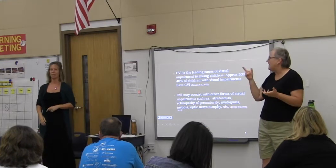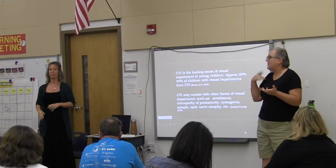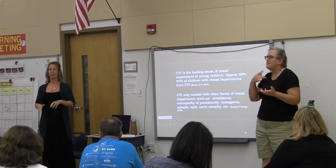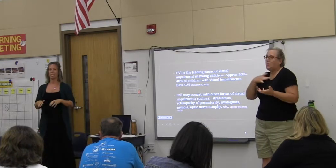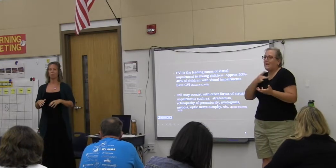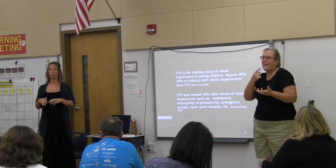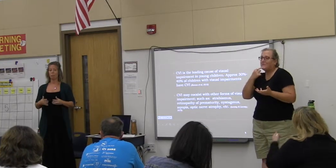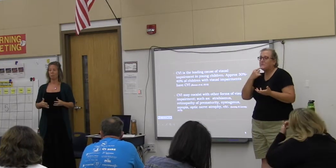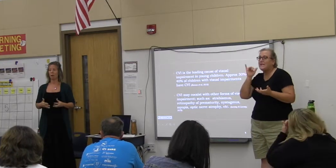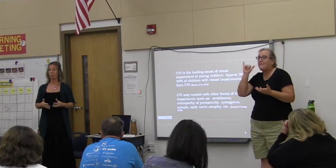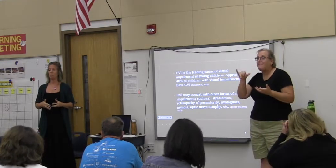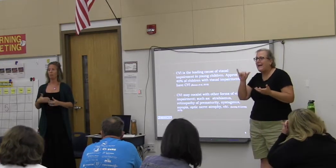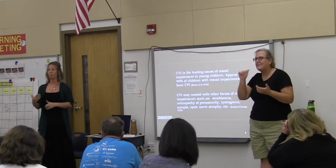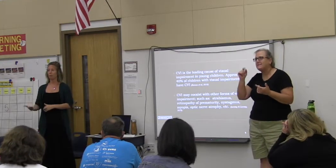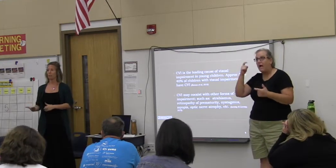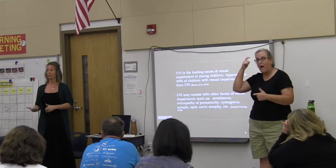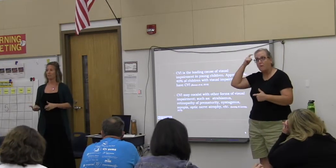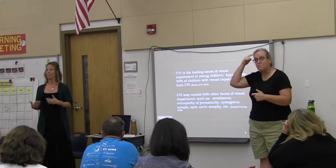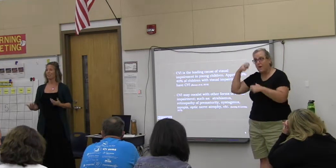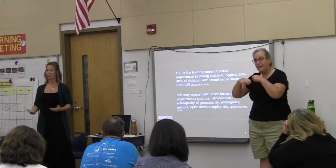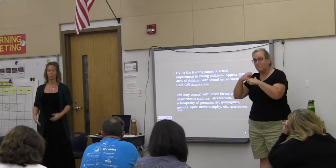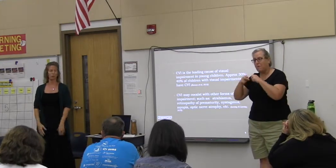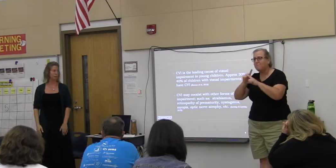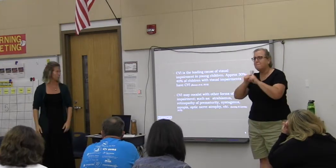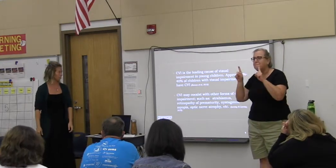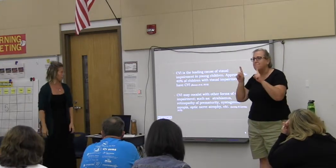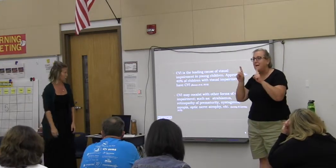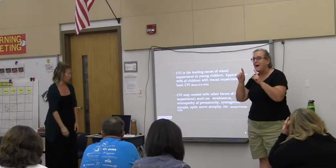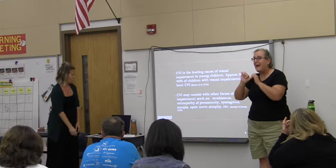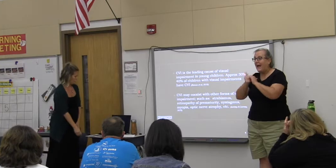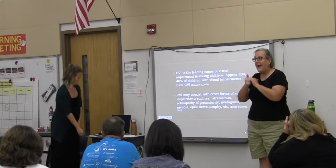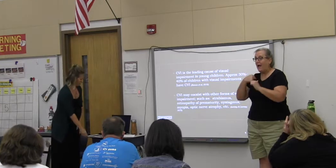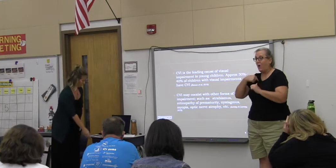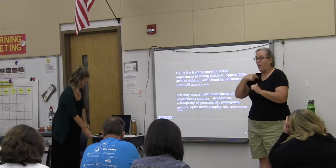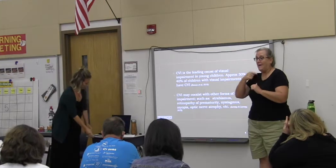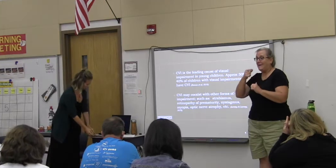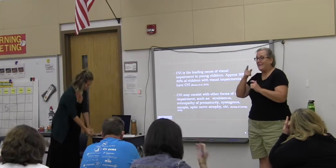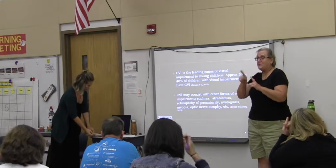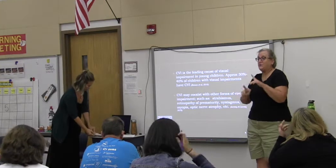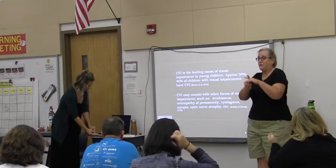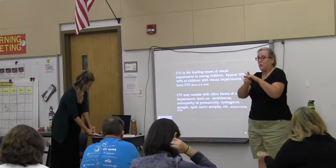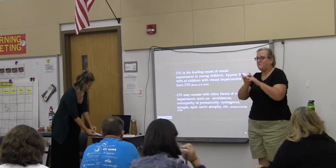say it's basically a brain problem, but it presents itself visually.